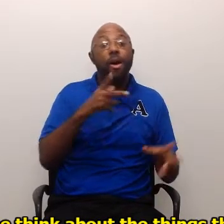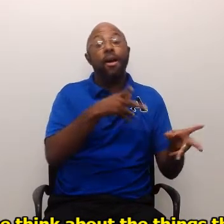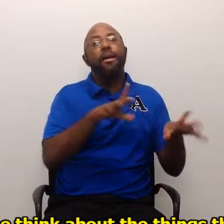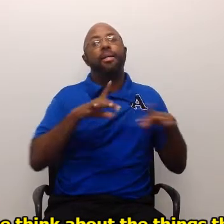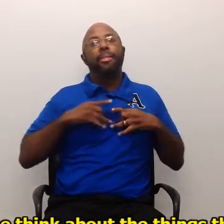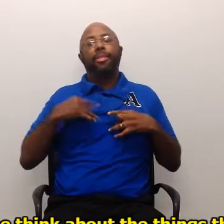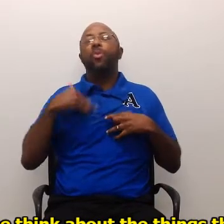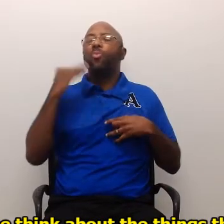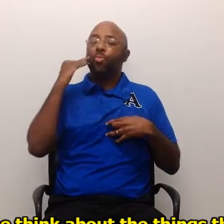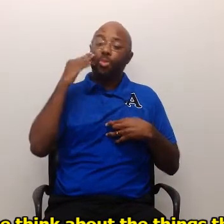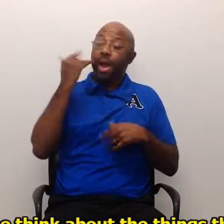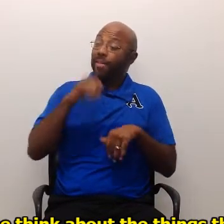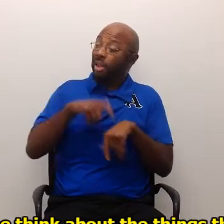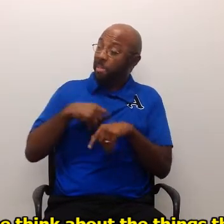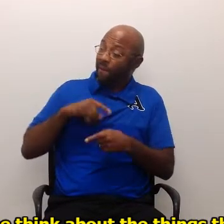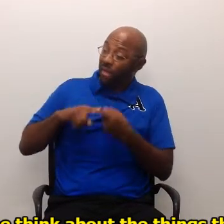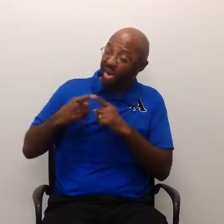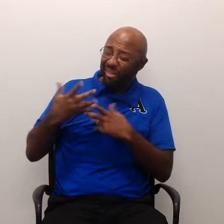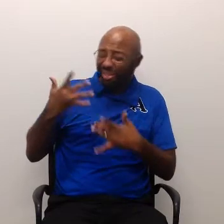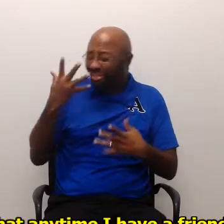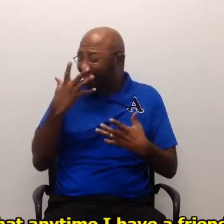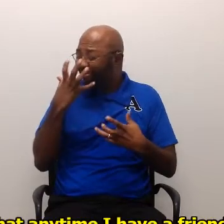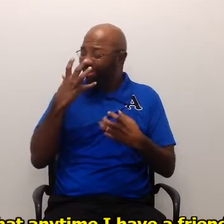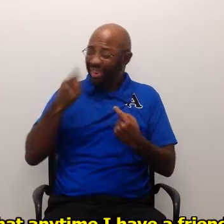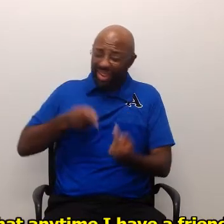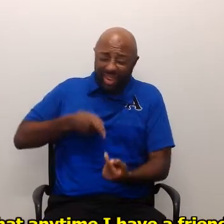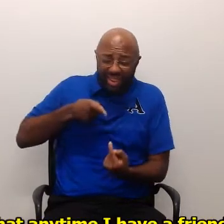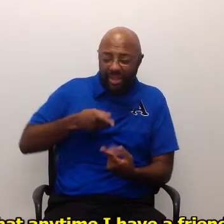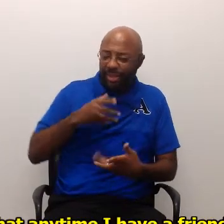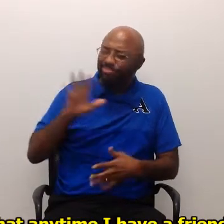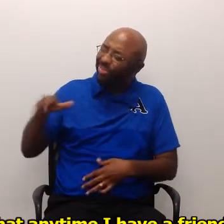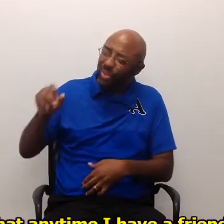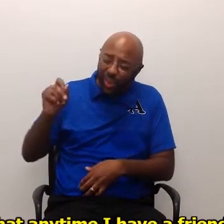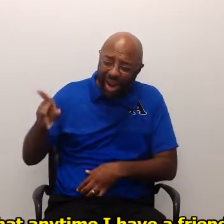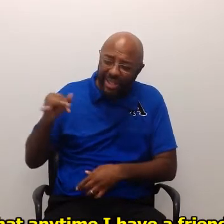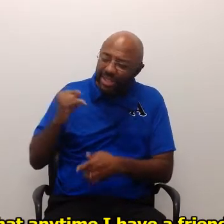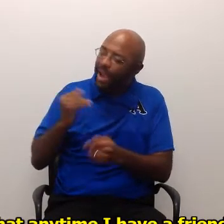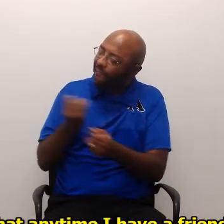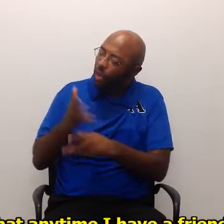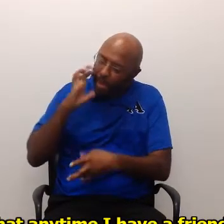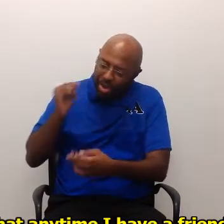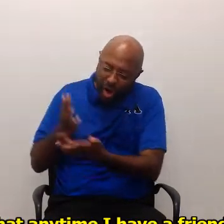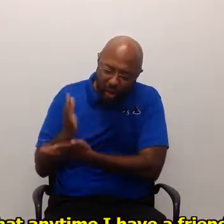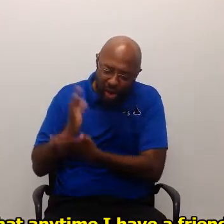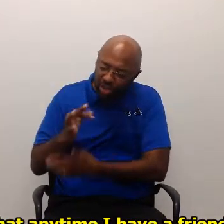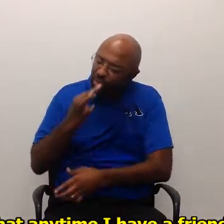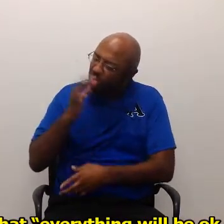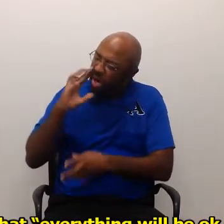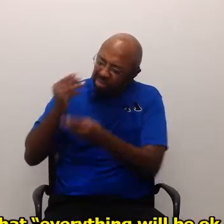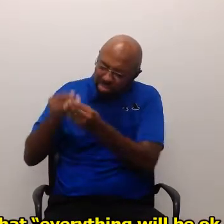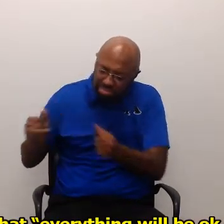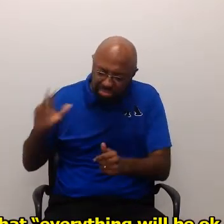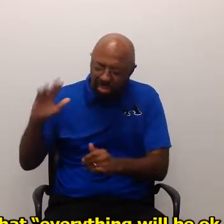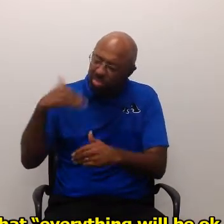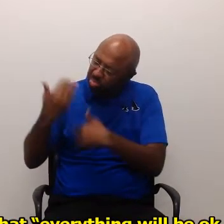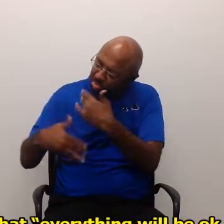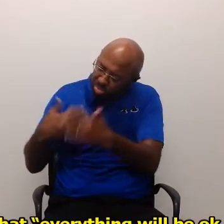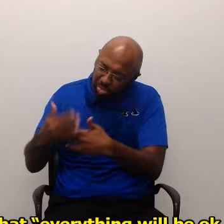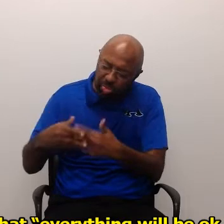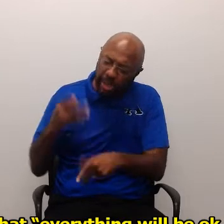that everything is going to be okay. And so I know that anytime I have a friend who's going through some struggles, I always tell them that everything